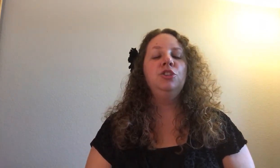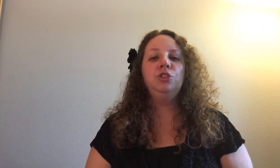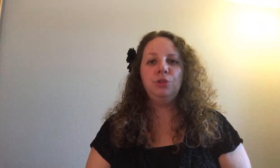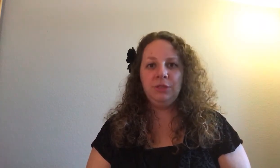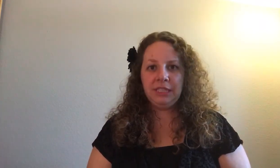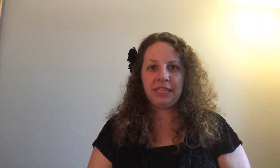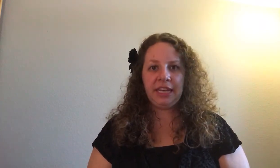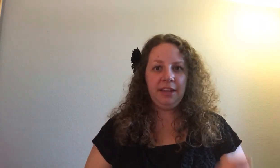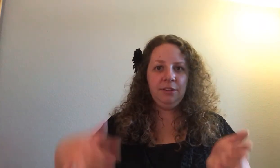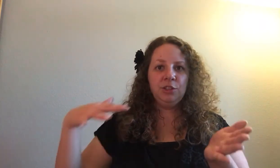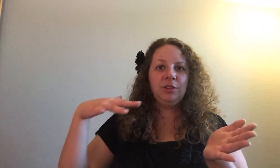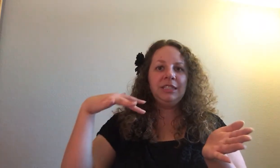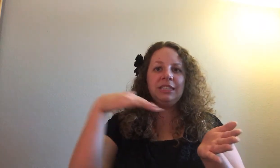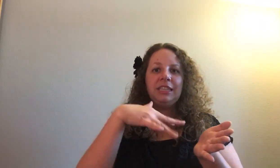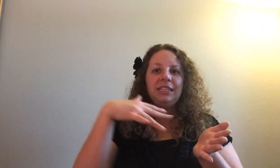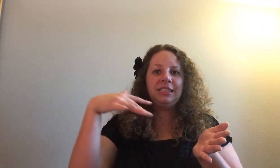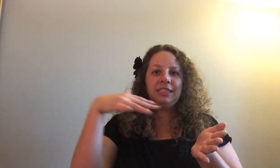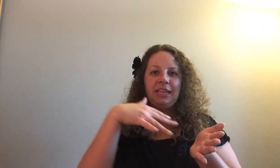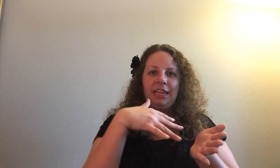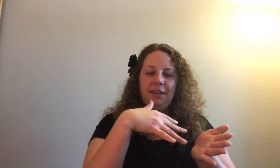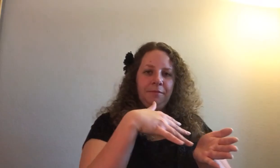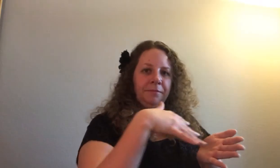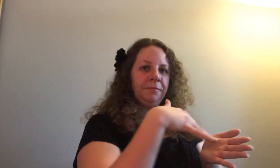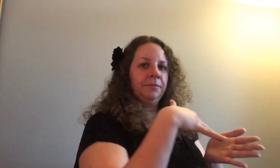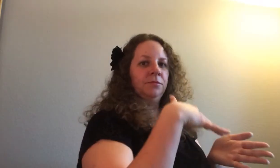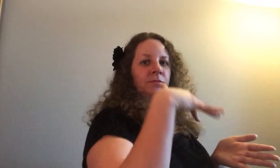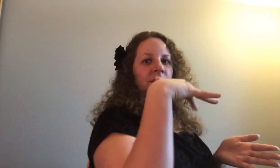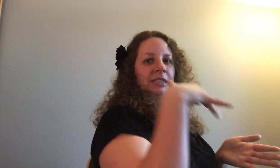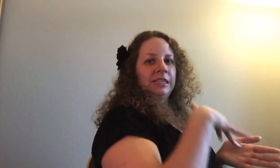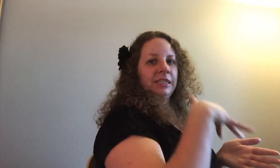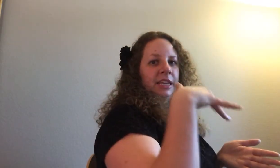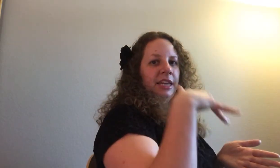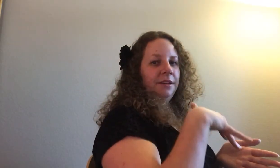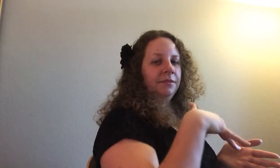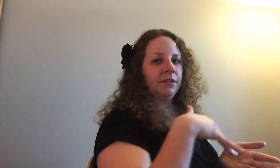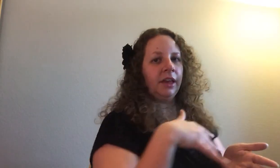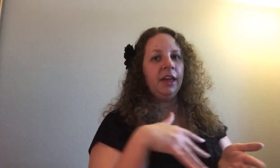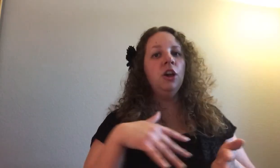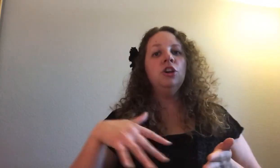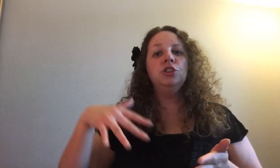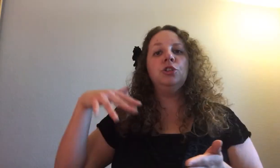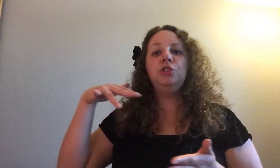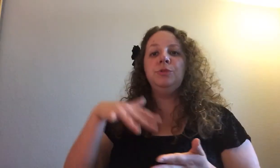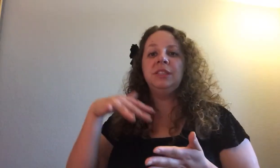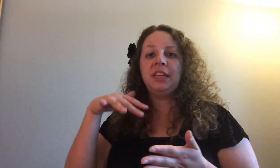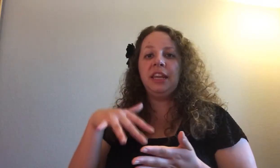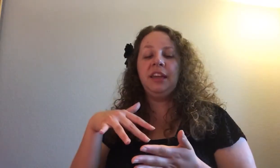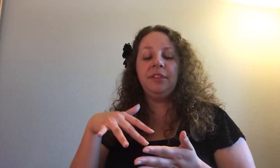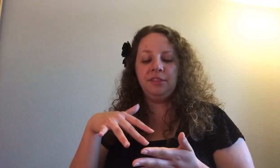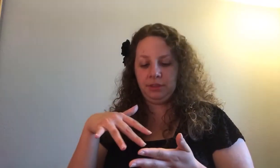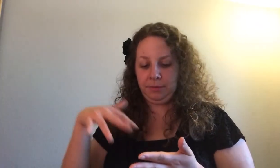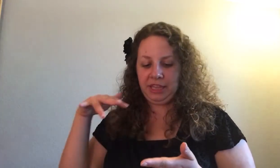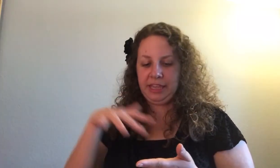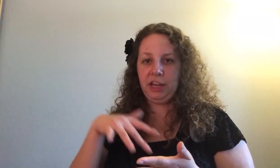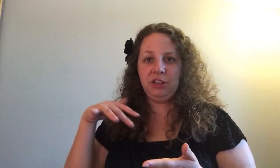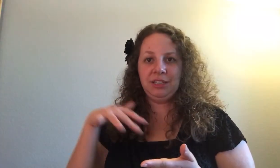To study, so this is the sign study, study, okay? So to study something here,